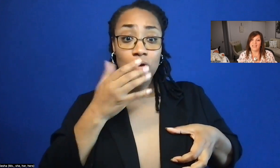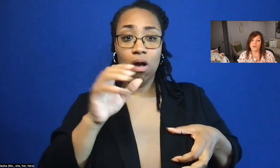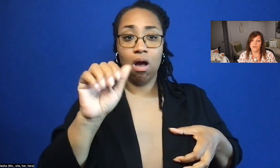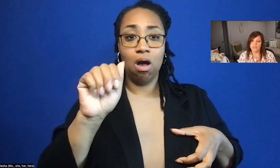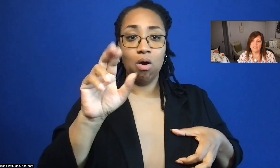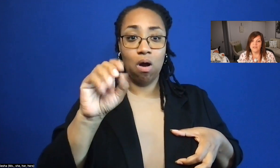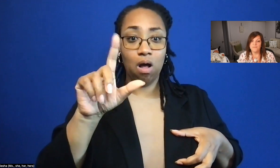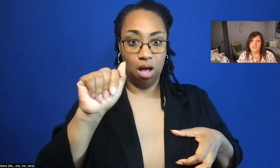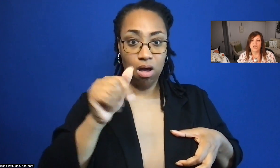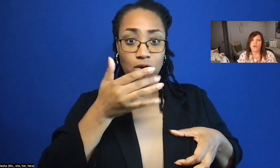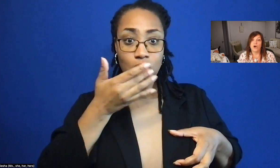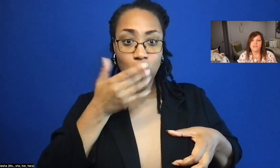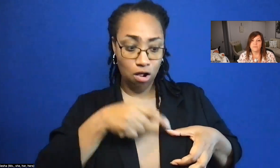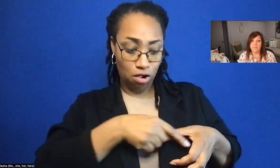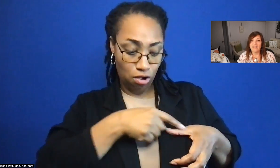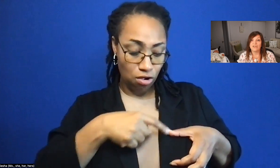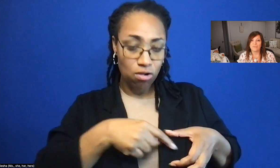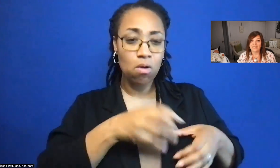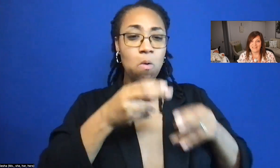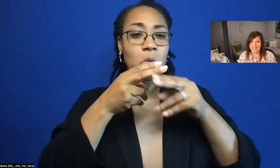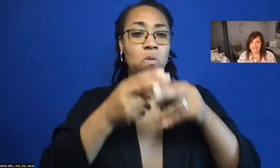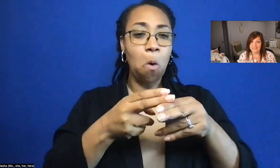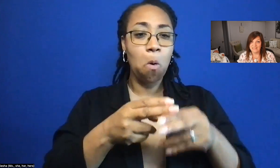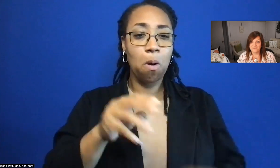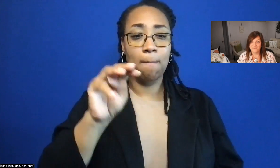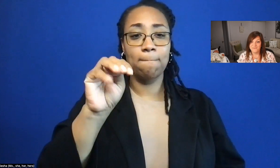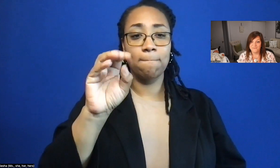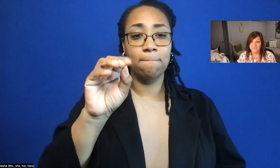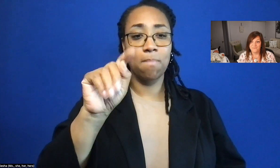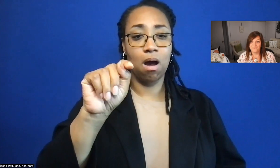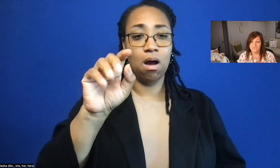the areola that are called Montgomery glands.